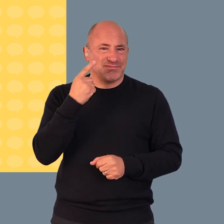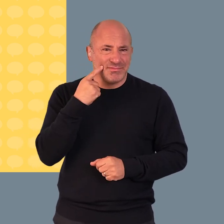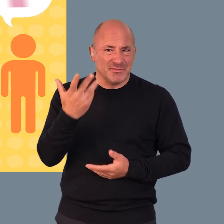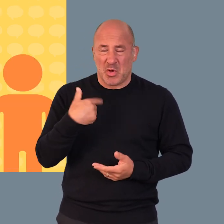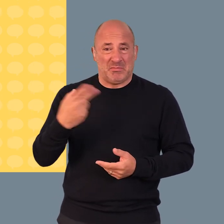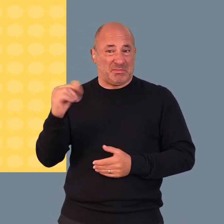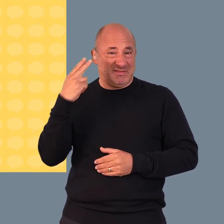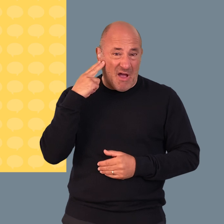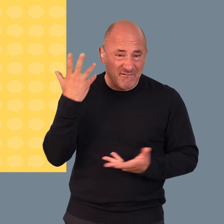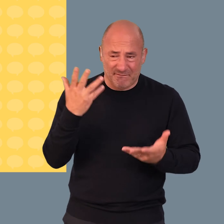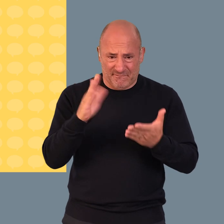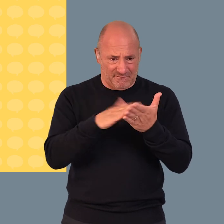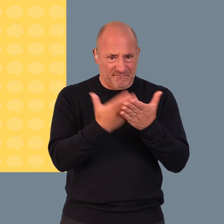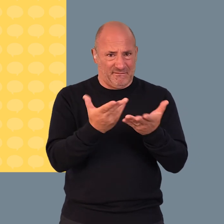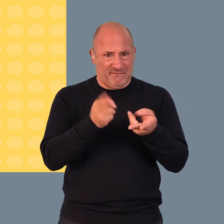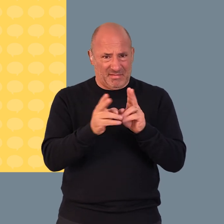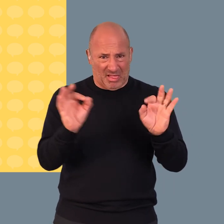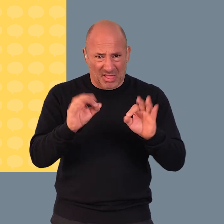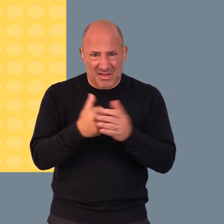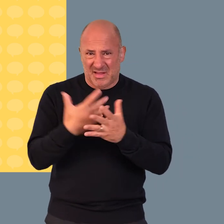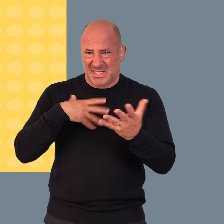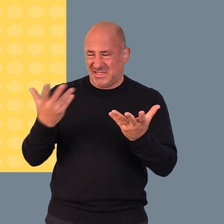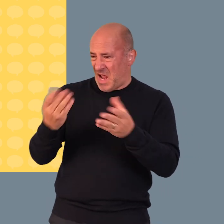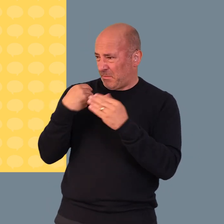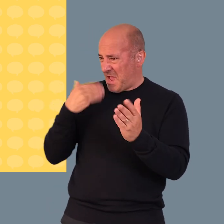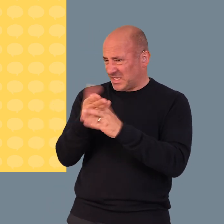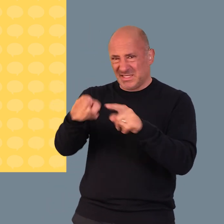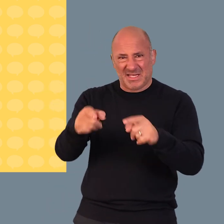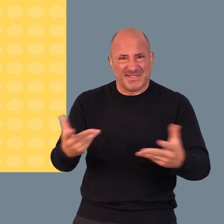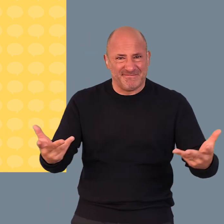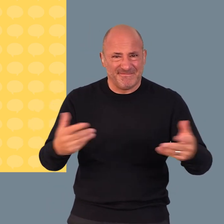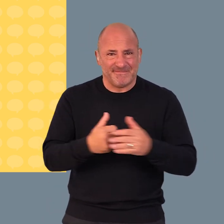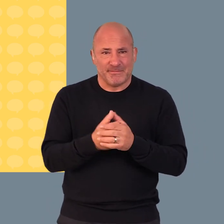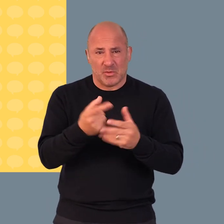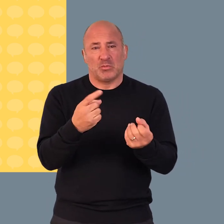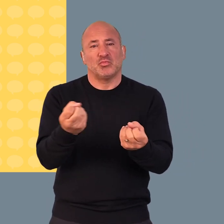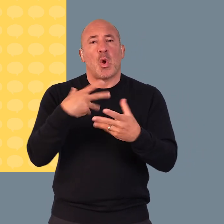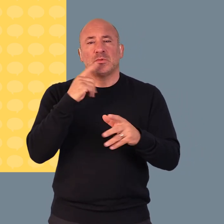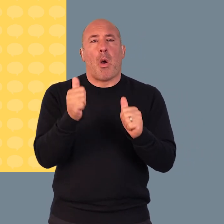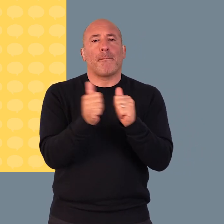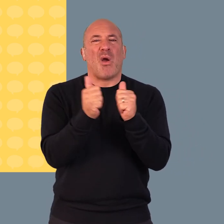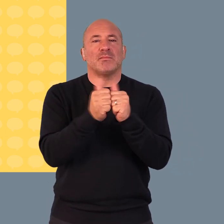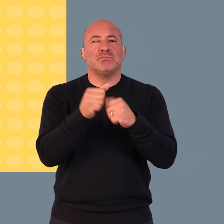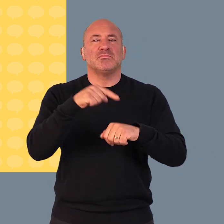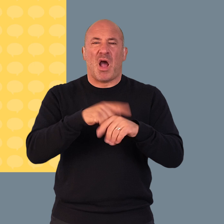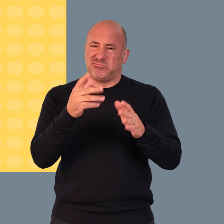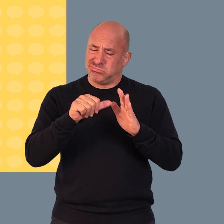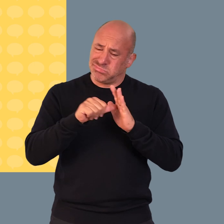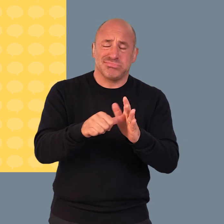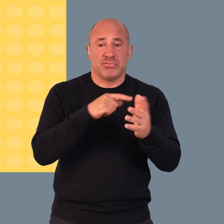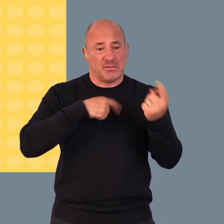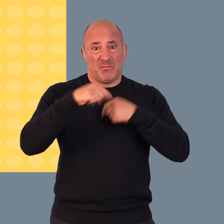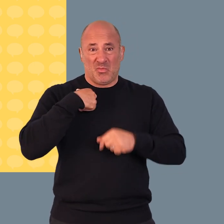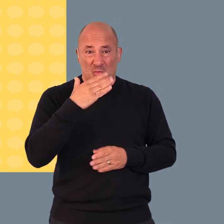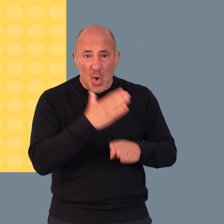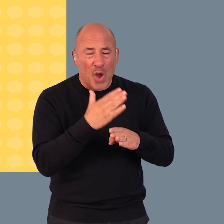first language, or are deaf, and need help to access services. You said that appointment times are difficult